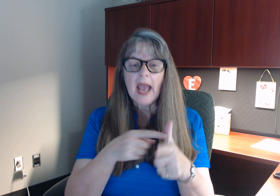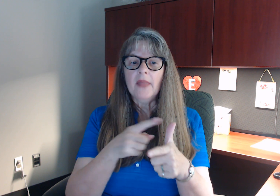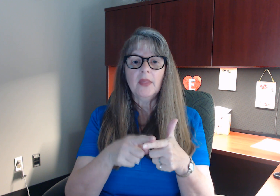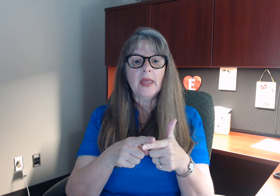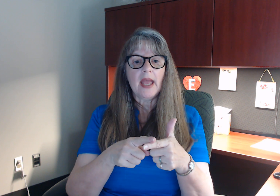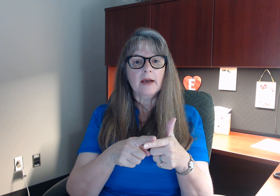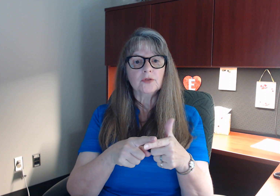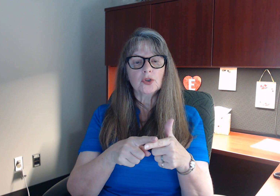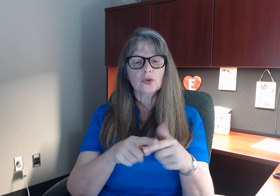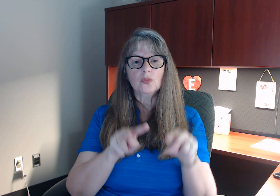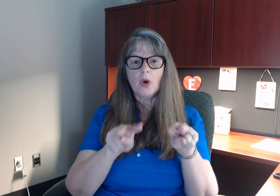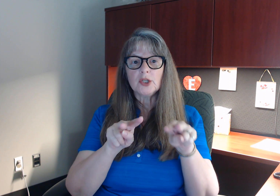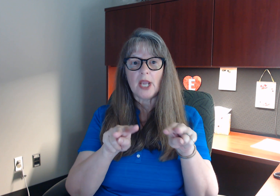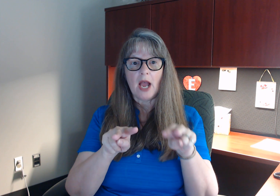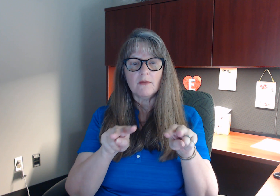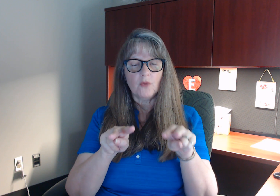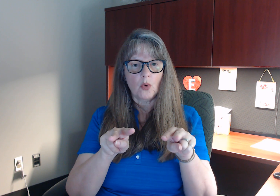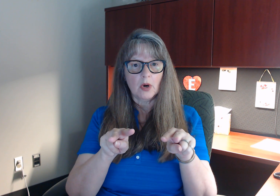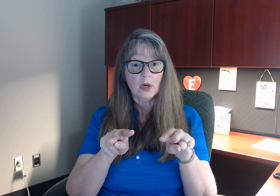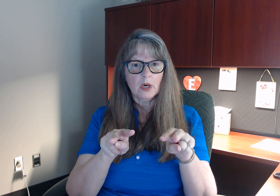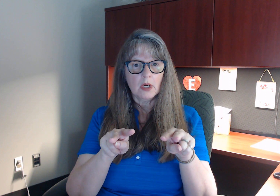And then they have to watch out for